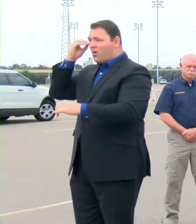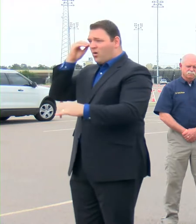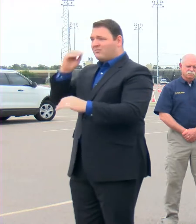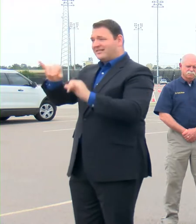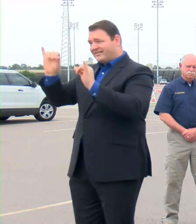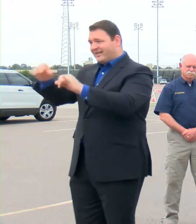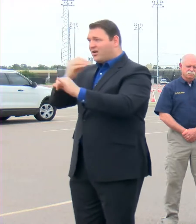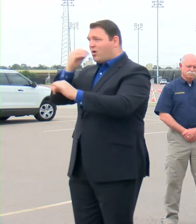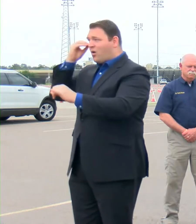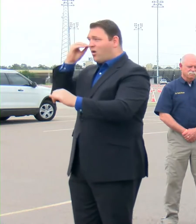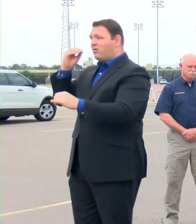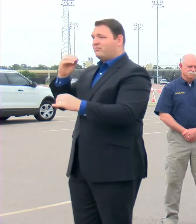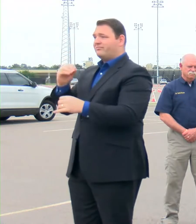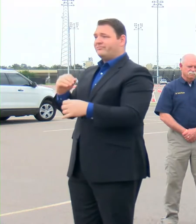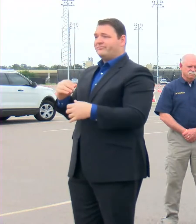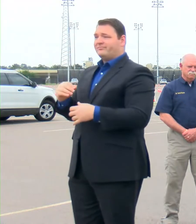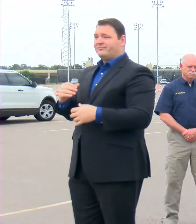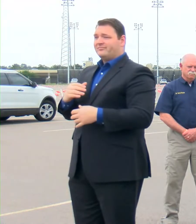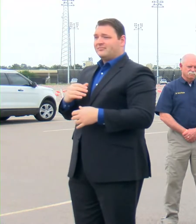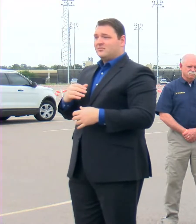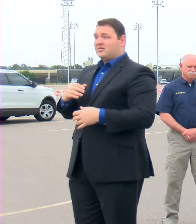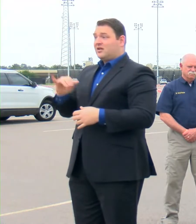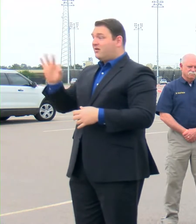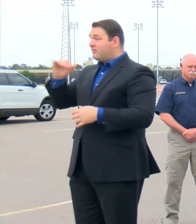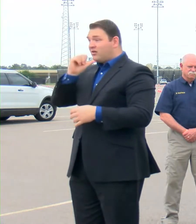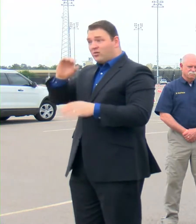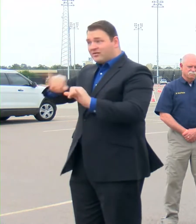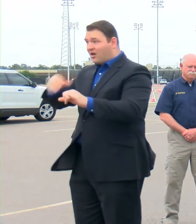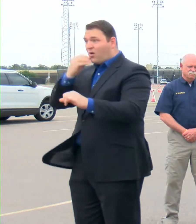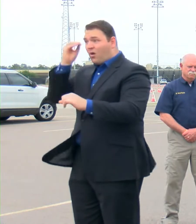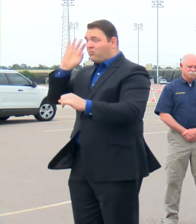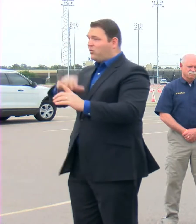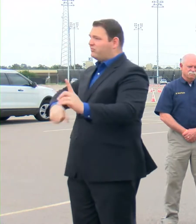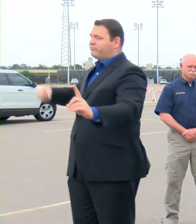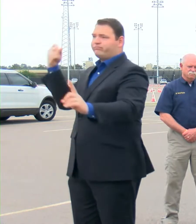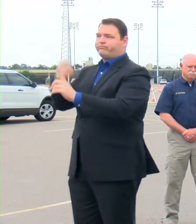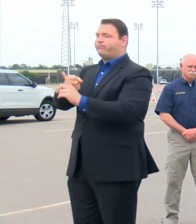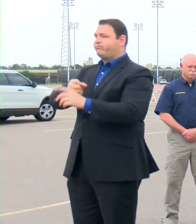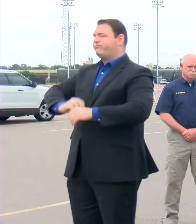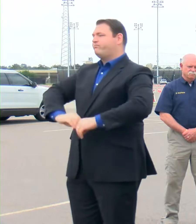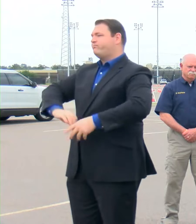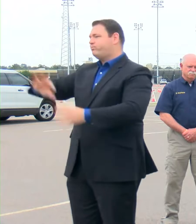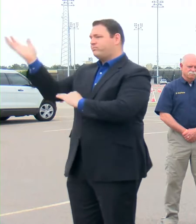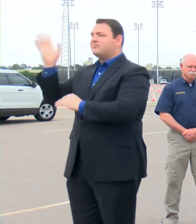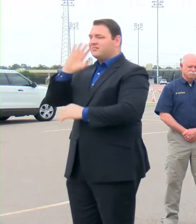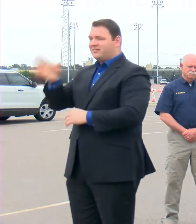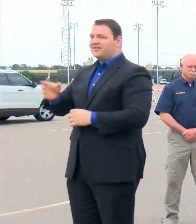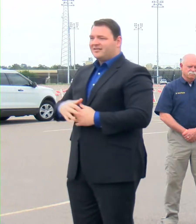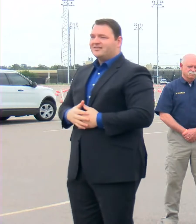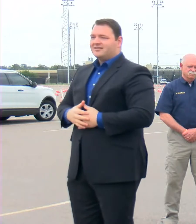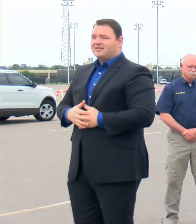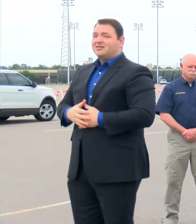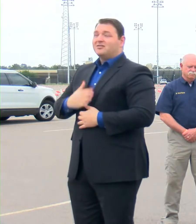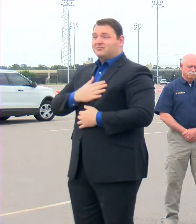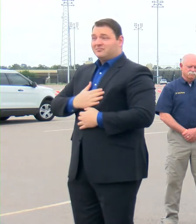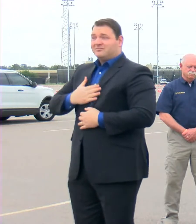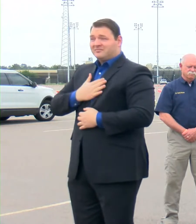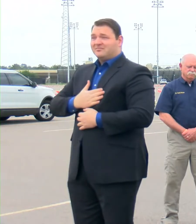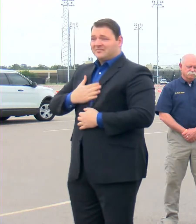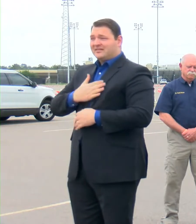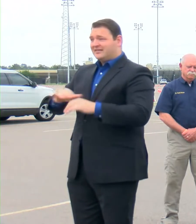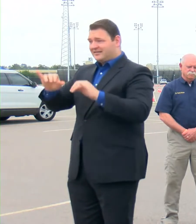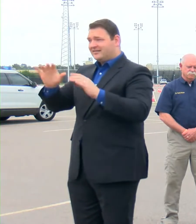So please heed the instructions. We're taking this day by day. We're able to meet